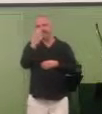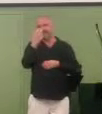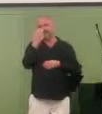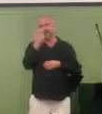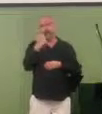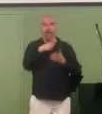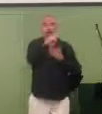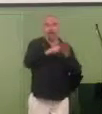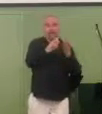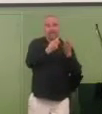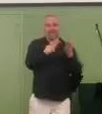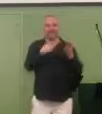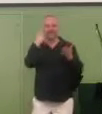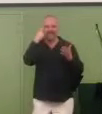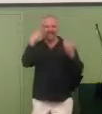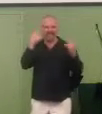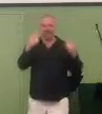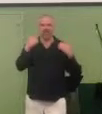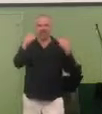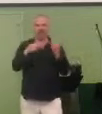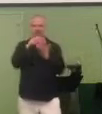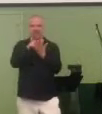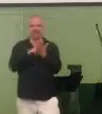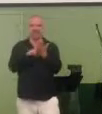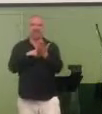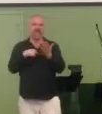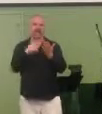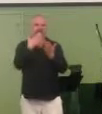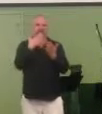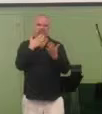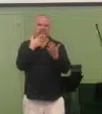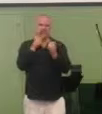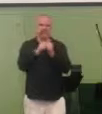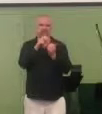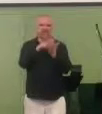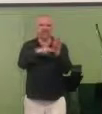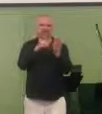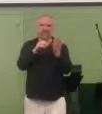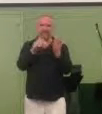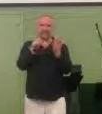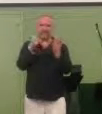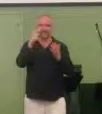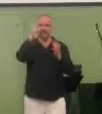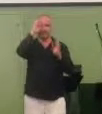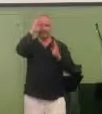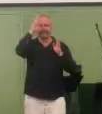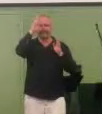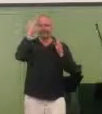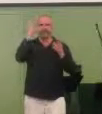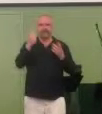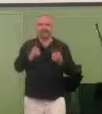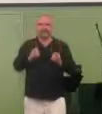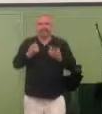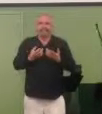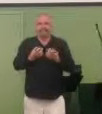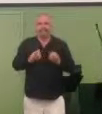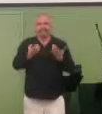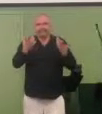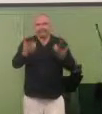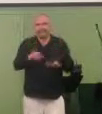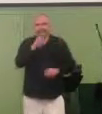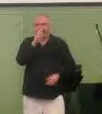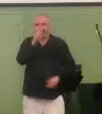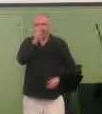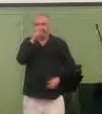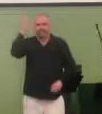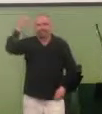speaking extemporaneously, so I'm going to read that. It's about Lou, of course. And what happened